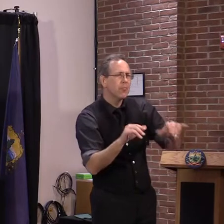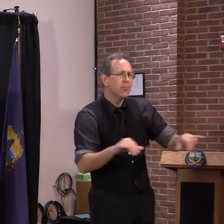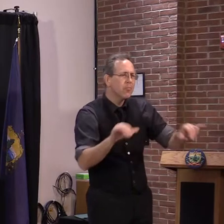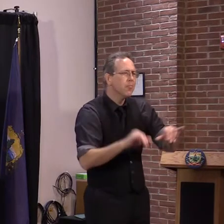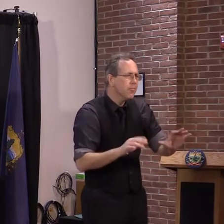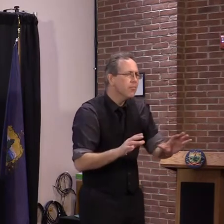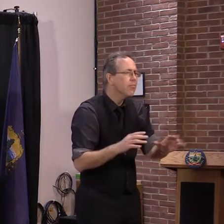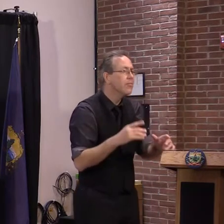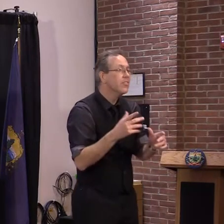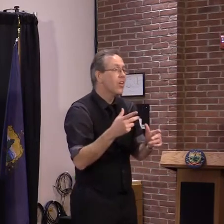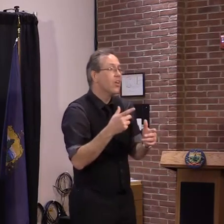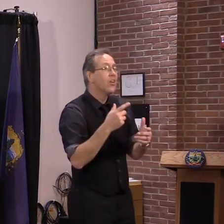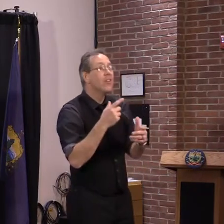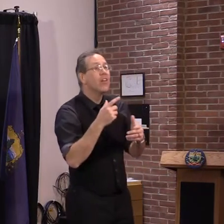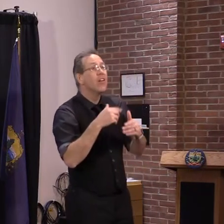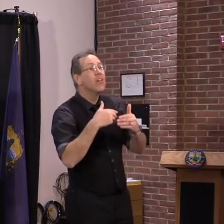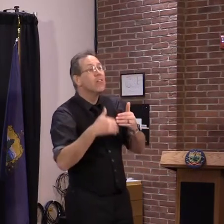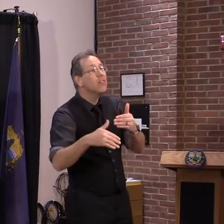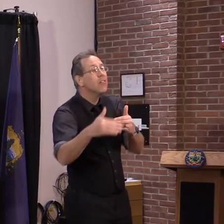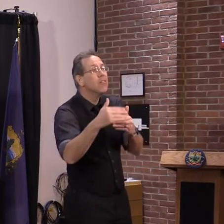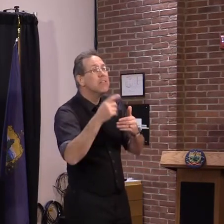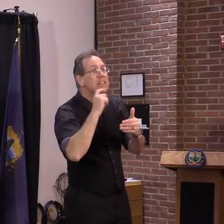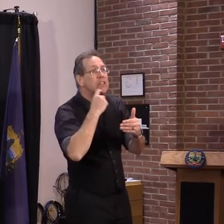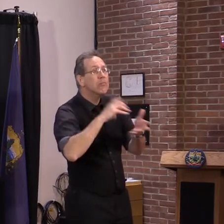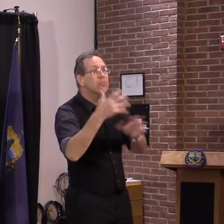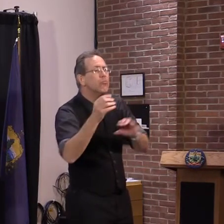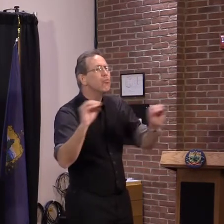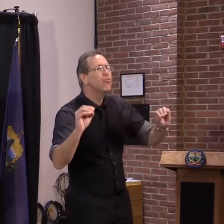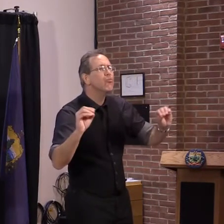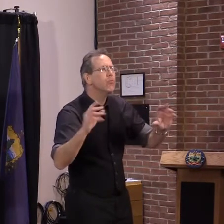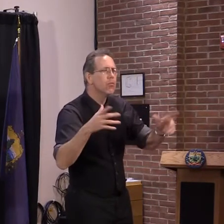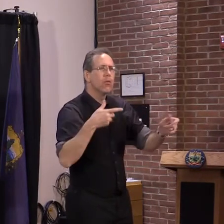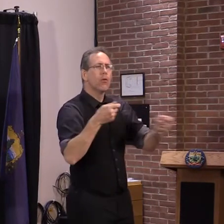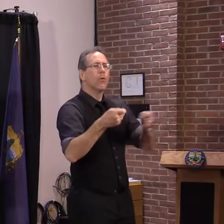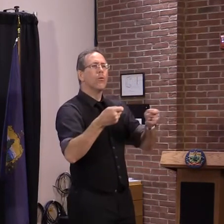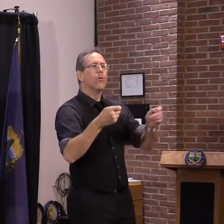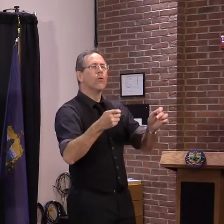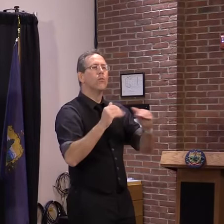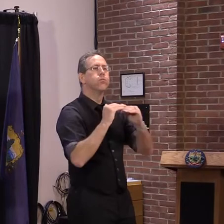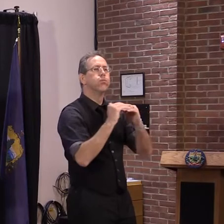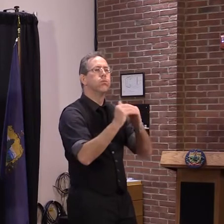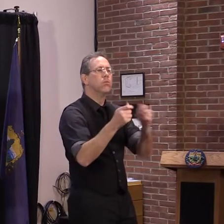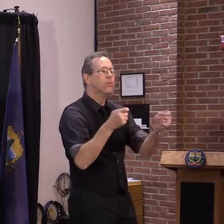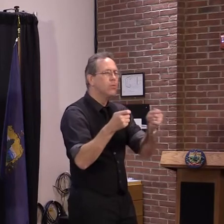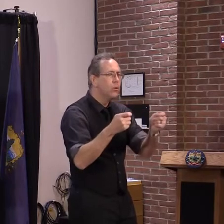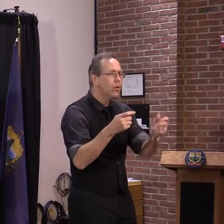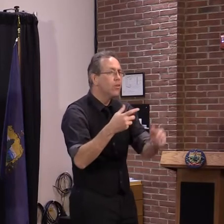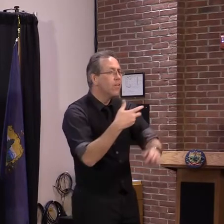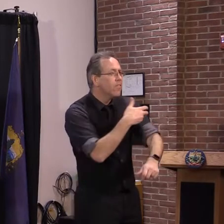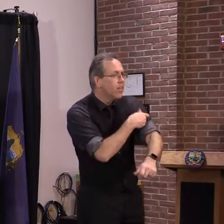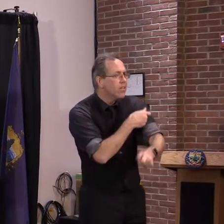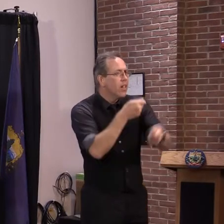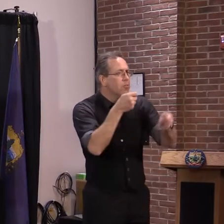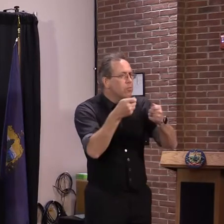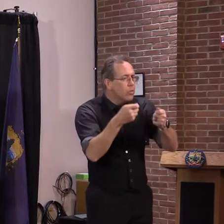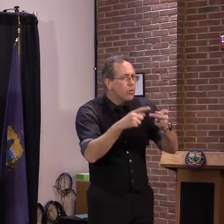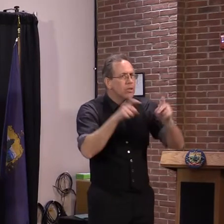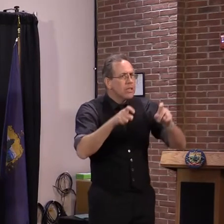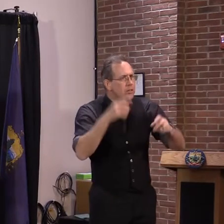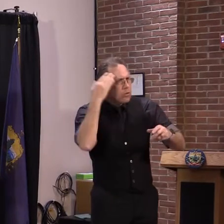much absent in our schools, but we also look at vaccination rates. We look at the opportunities for testing and what testing